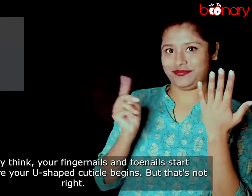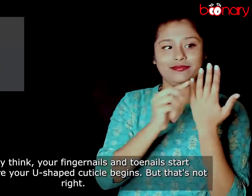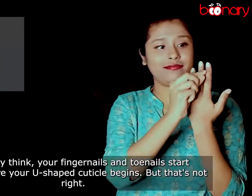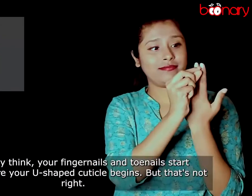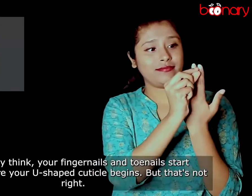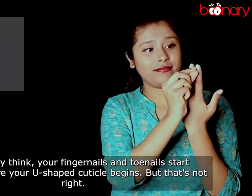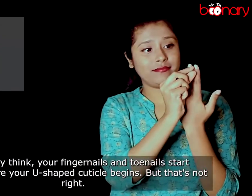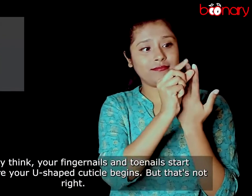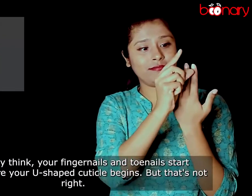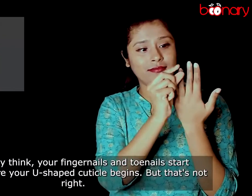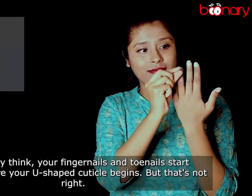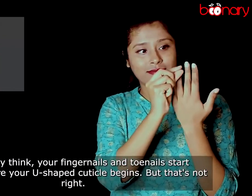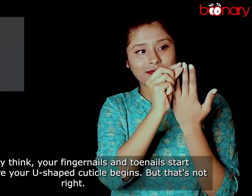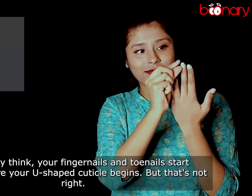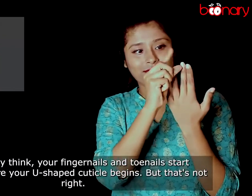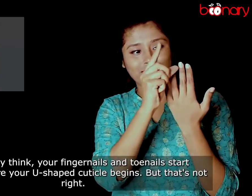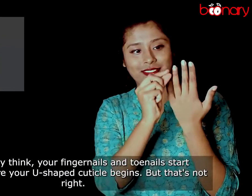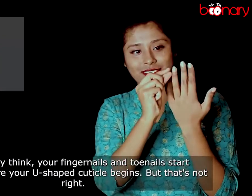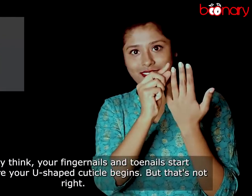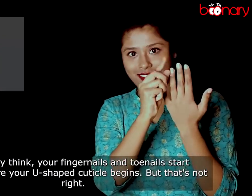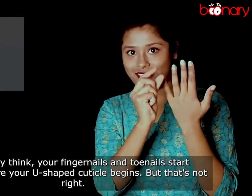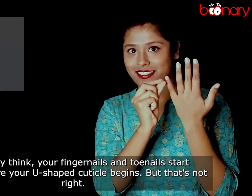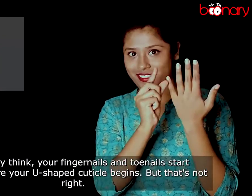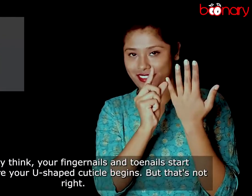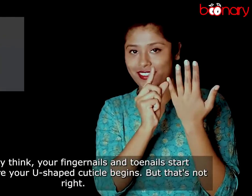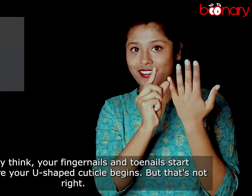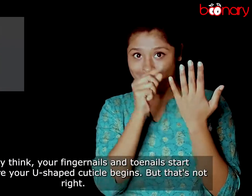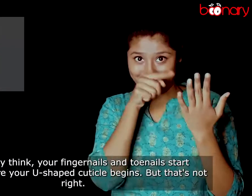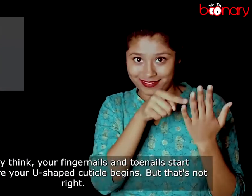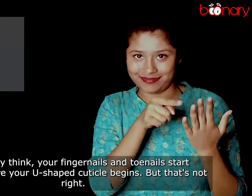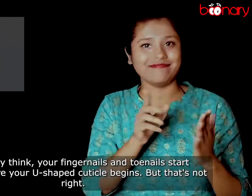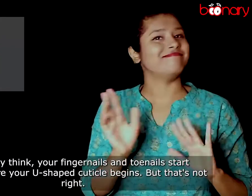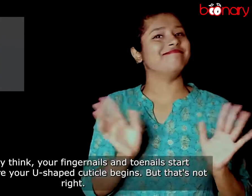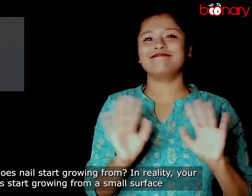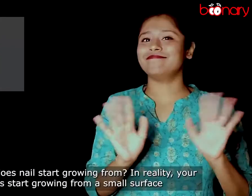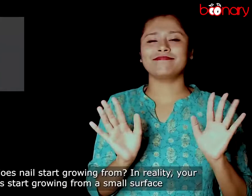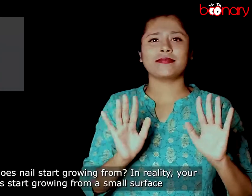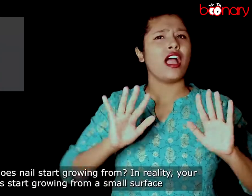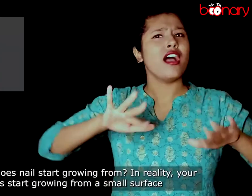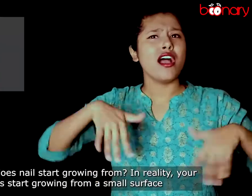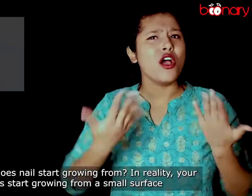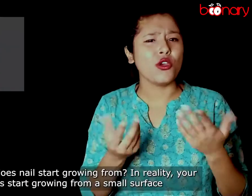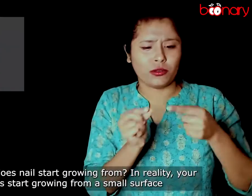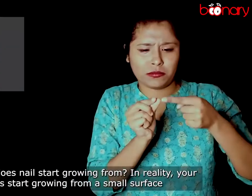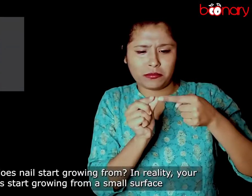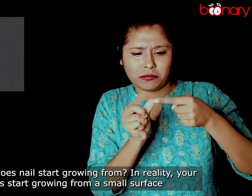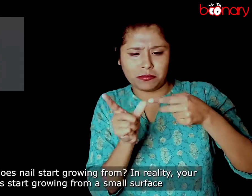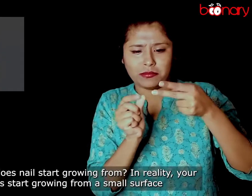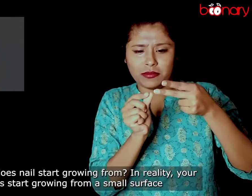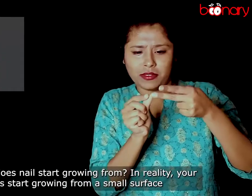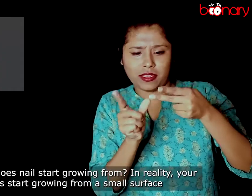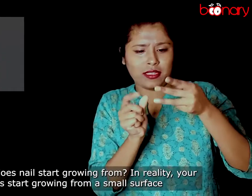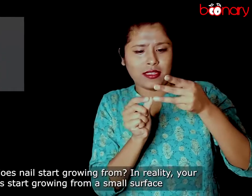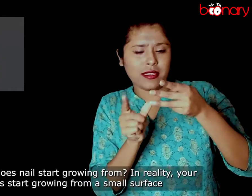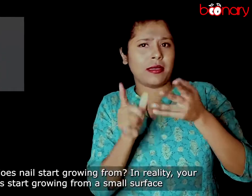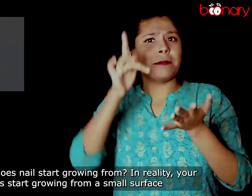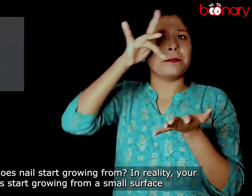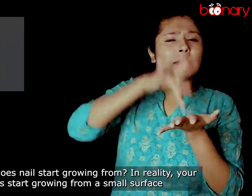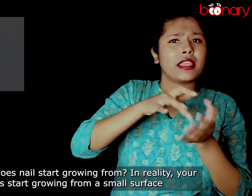your U-shaped cuticle begins. But that's not right. So where does nail start growing from?